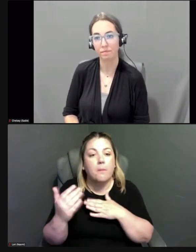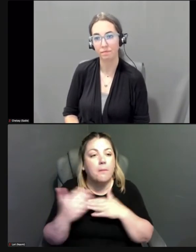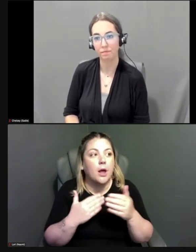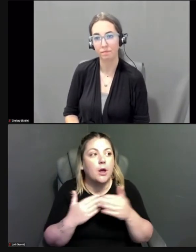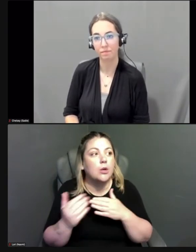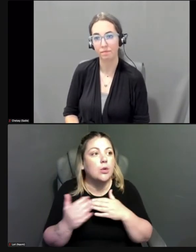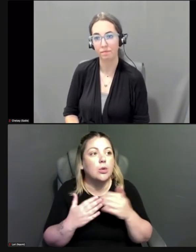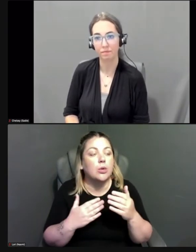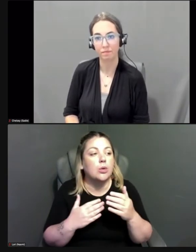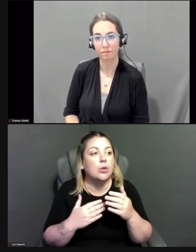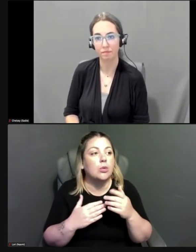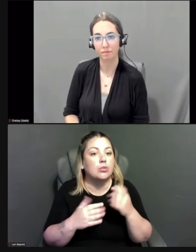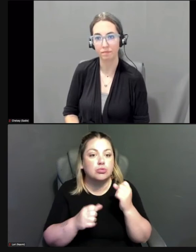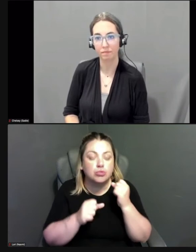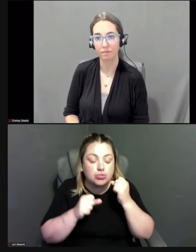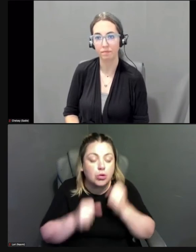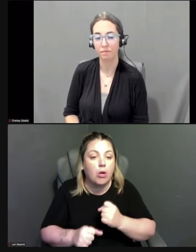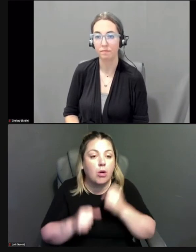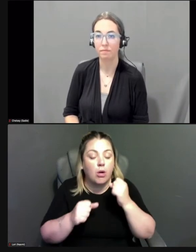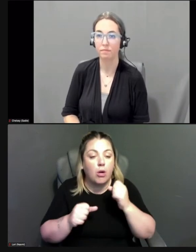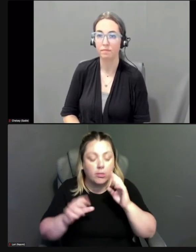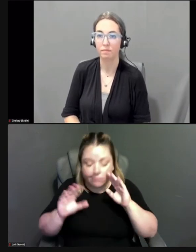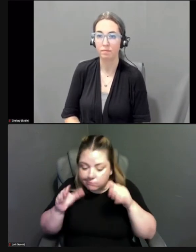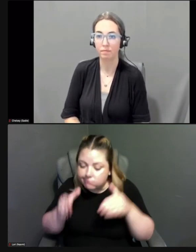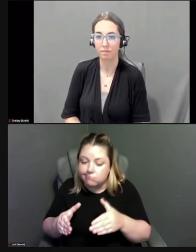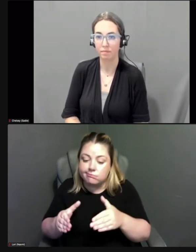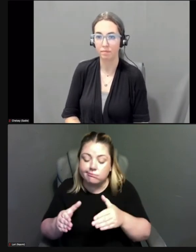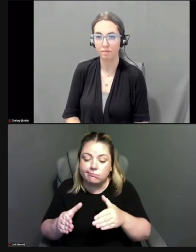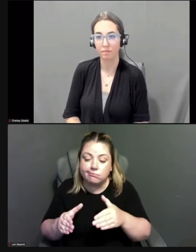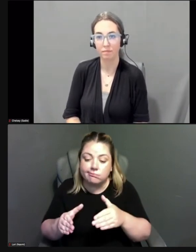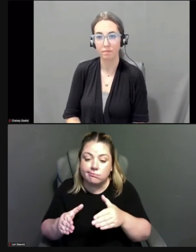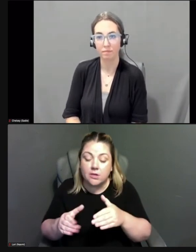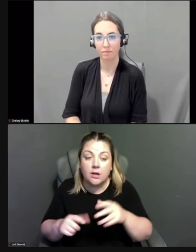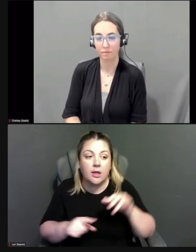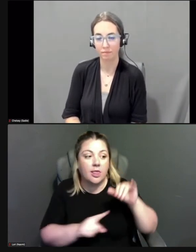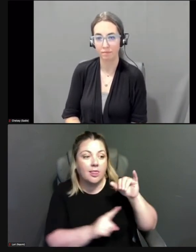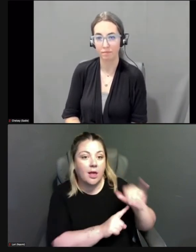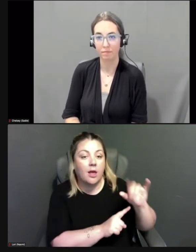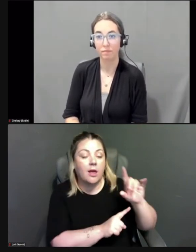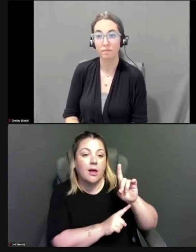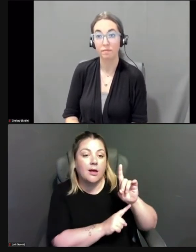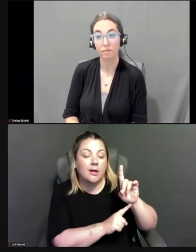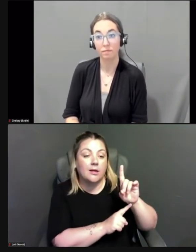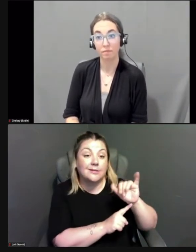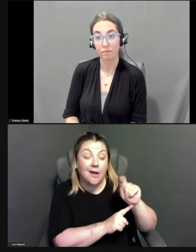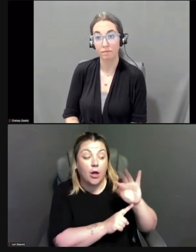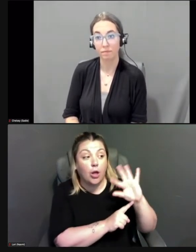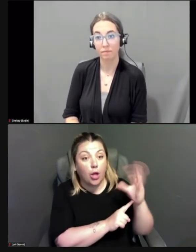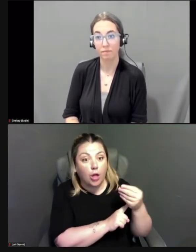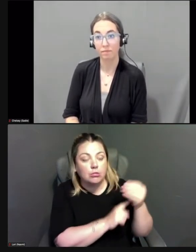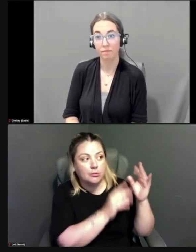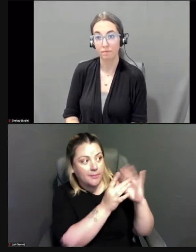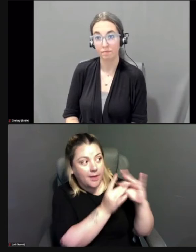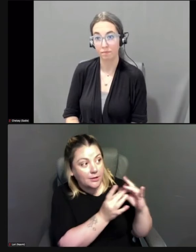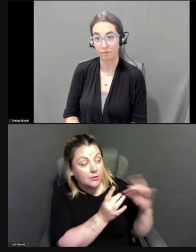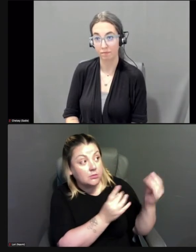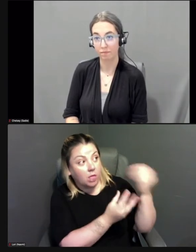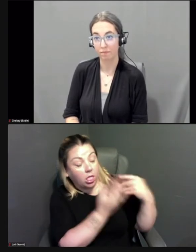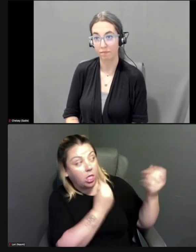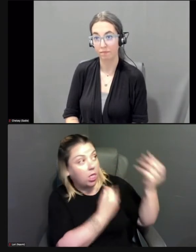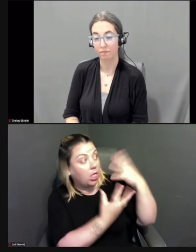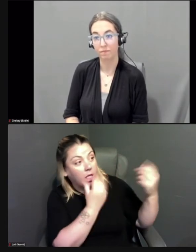grounded you are in it, being exposed to diet culture messaging, even as an intuitive eating and